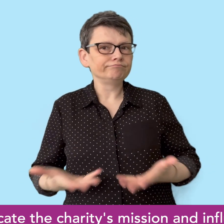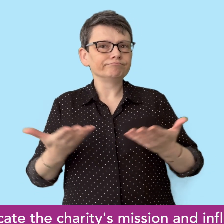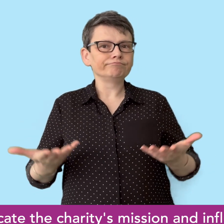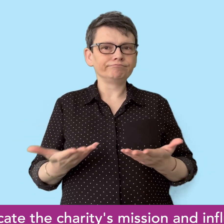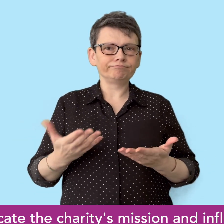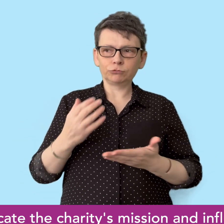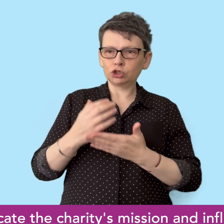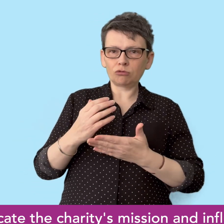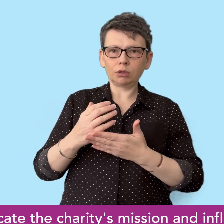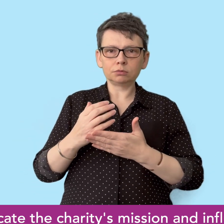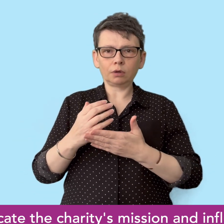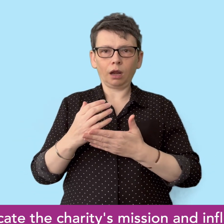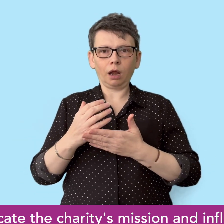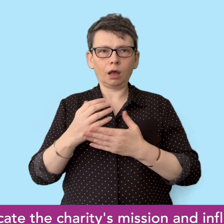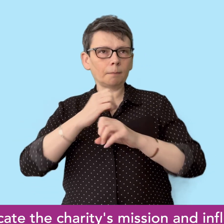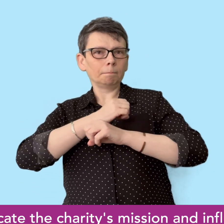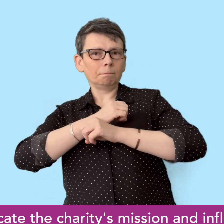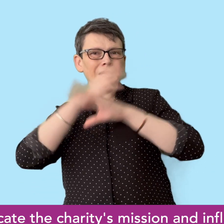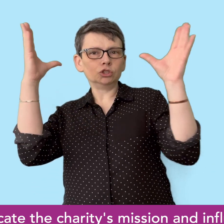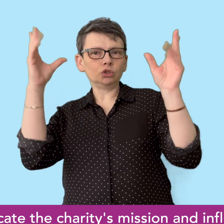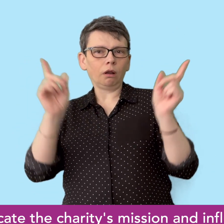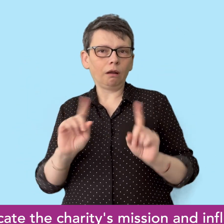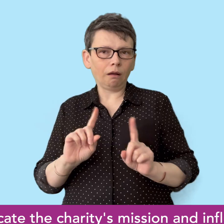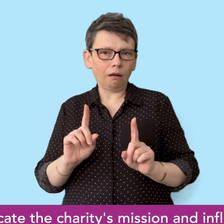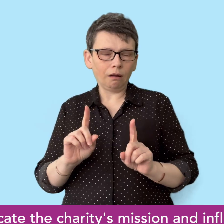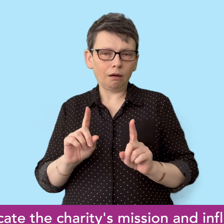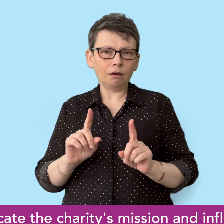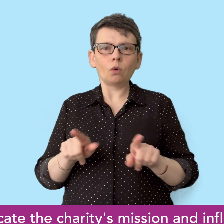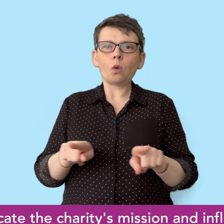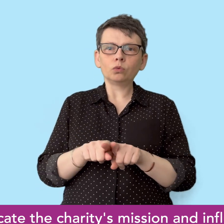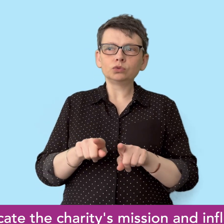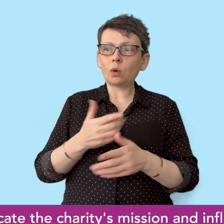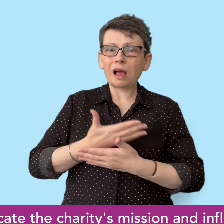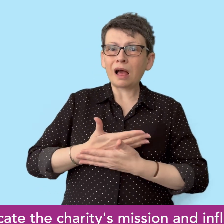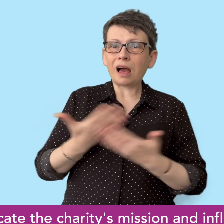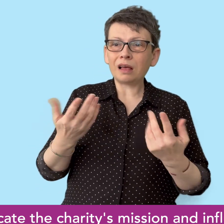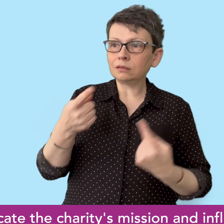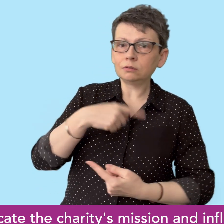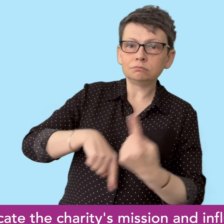Advocate the charity's mission and influence the national conversation on sensory impairments.